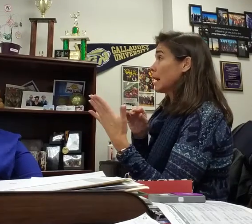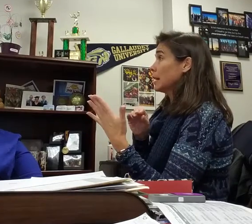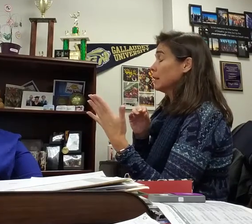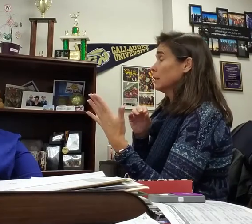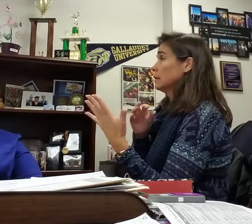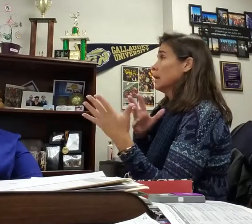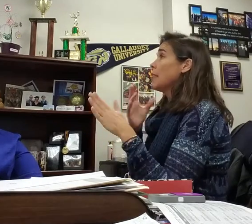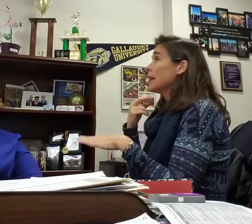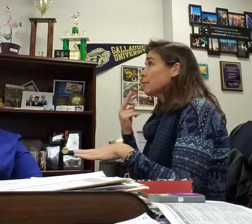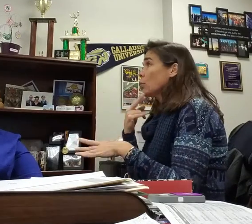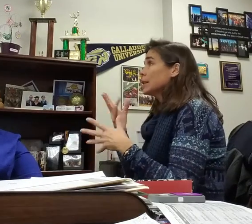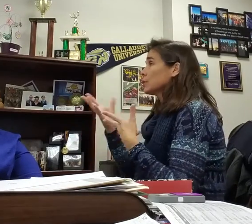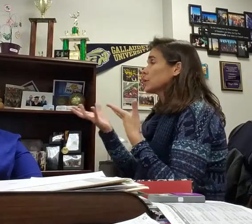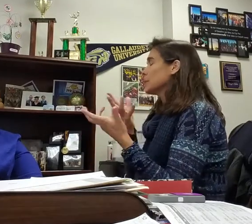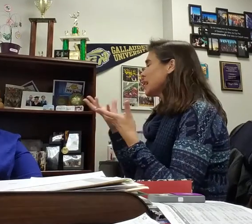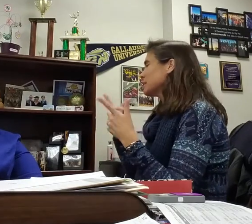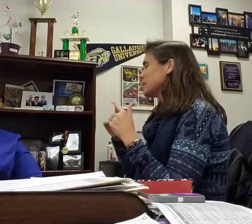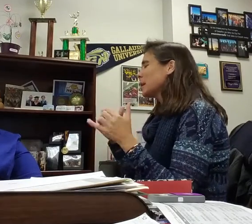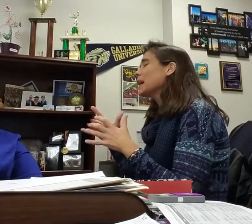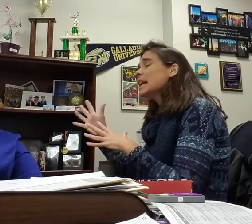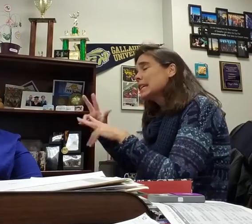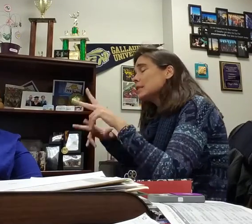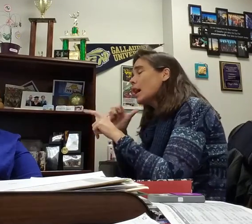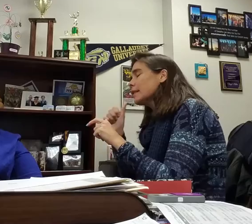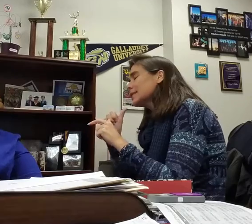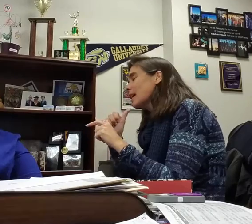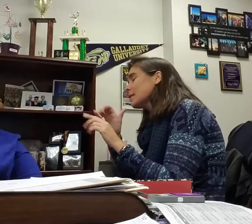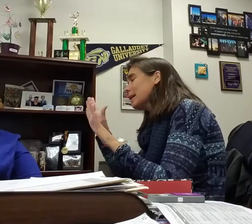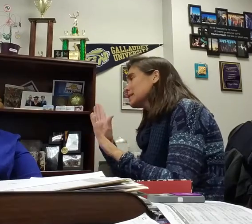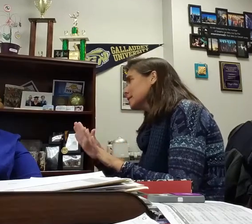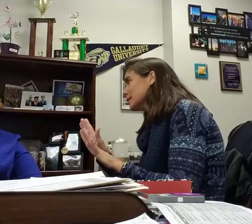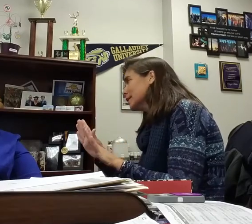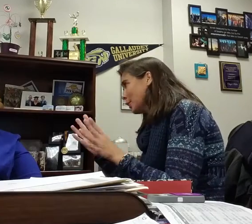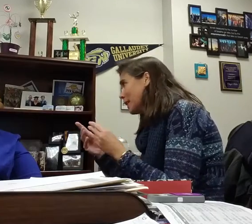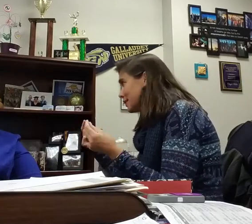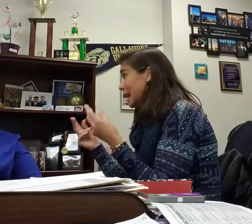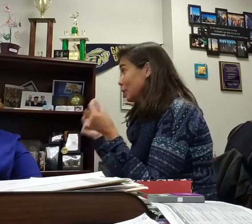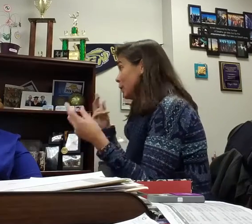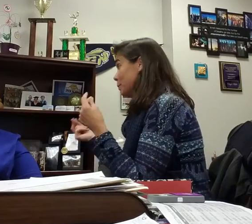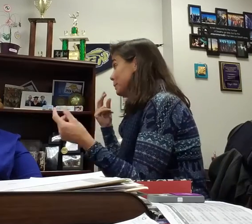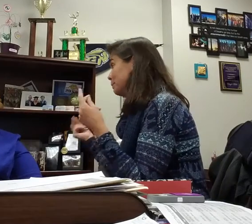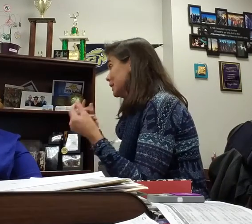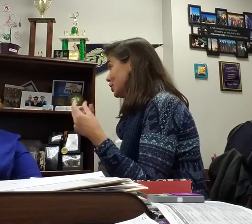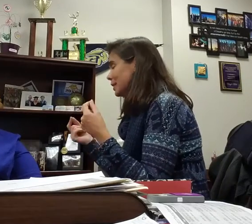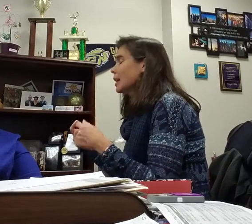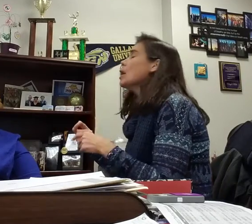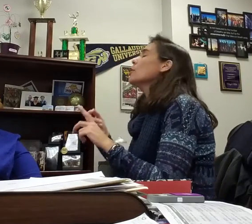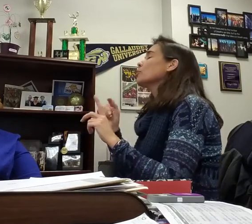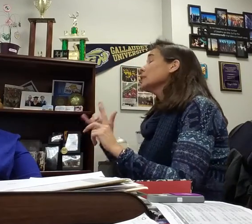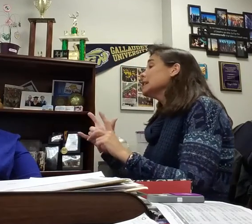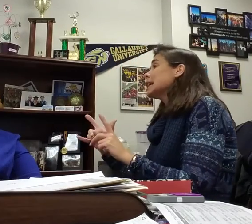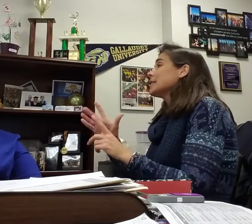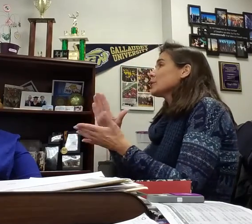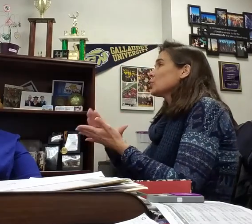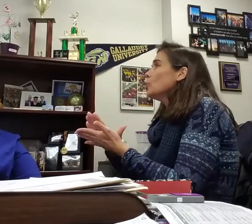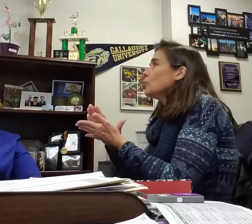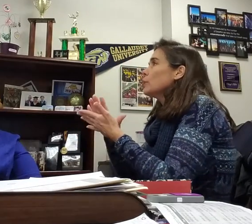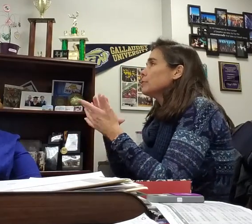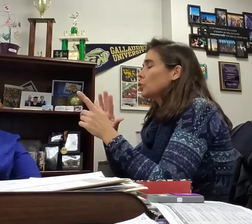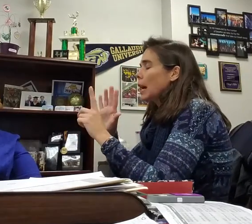it, and then voice, or sometimes same time. But it's not. That's not the best. You know, that's like we're pitching. Yeah. Really, as a school, we've tried to